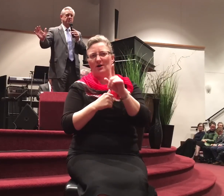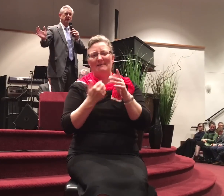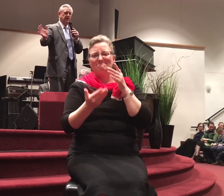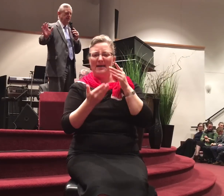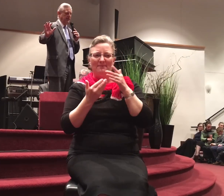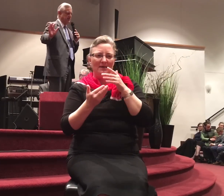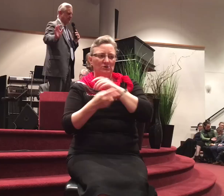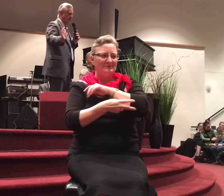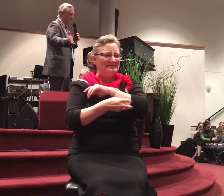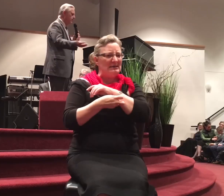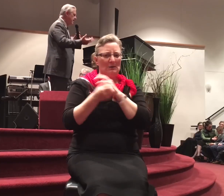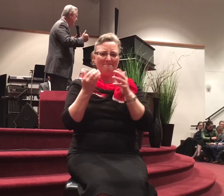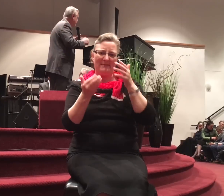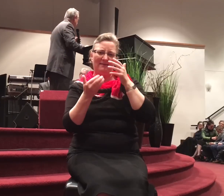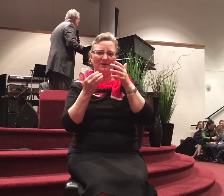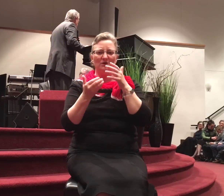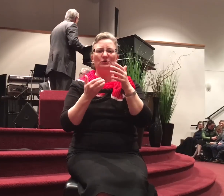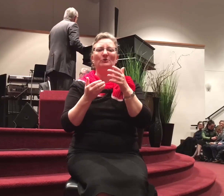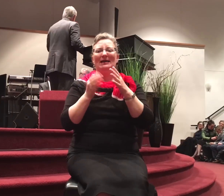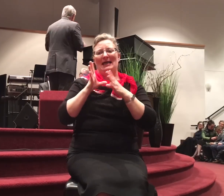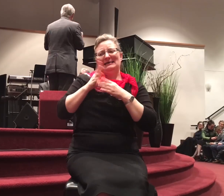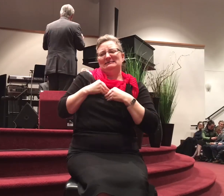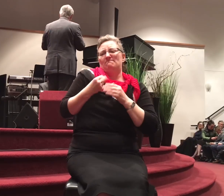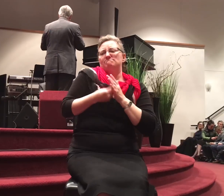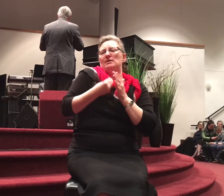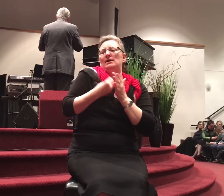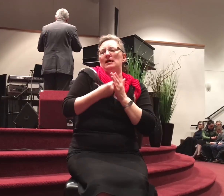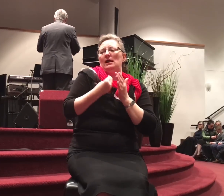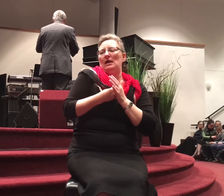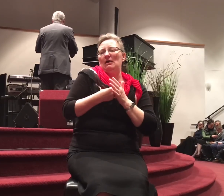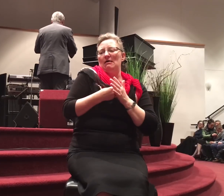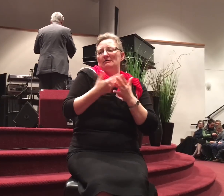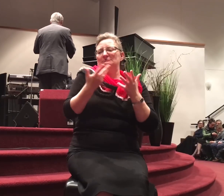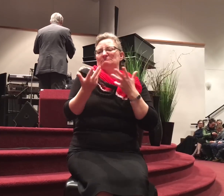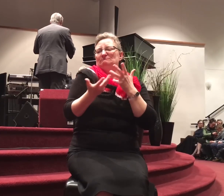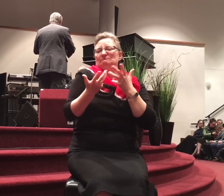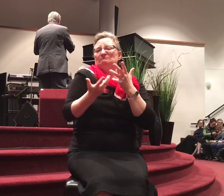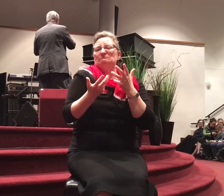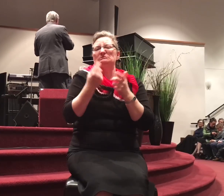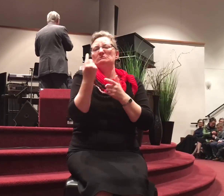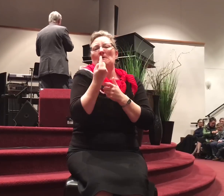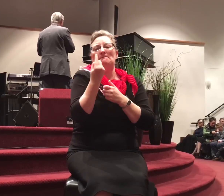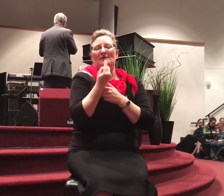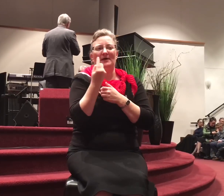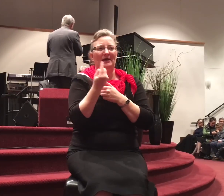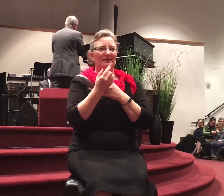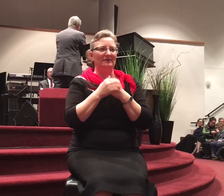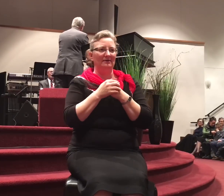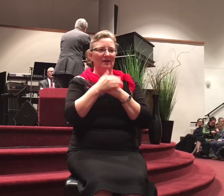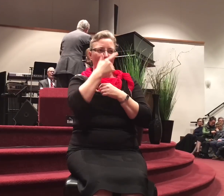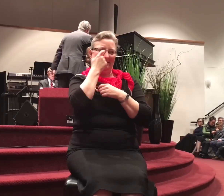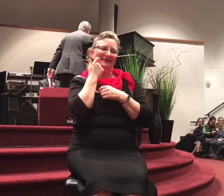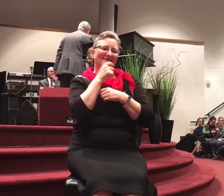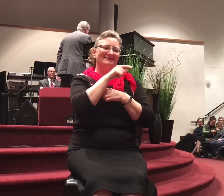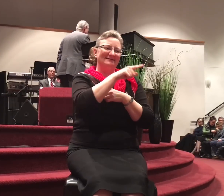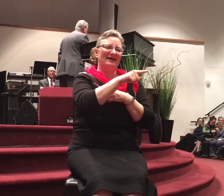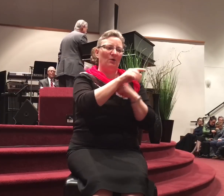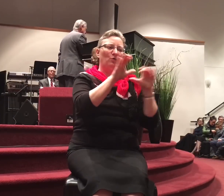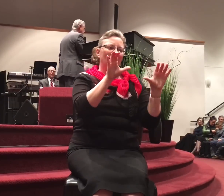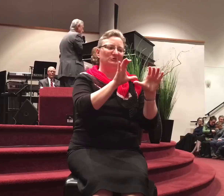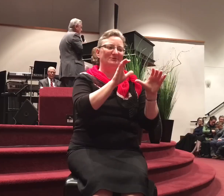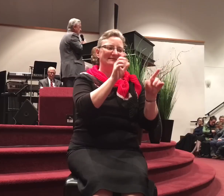skimming money off the government. He must be doing something. because that's what they would do had they been in that